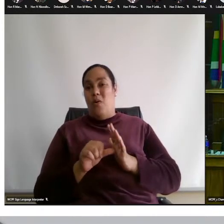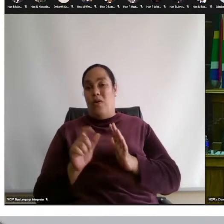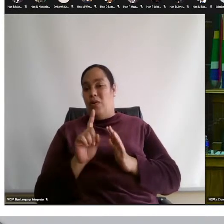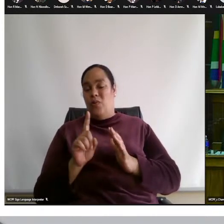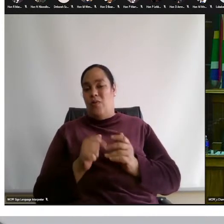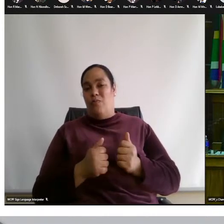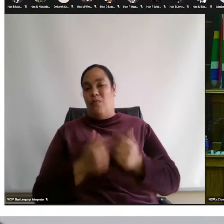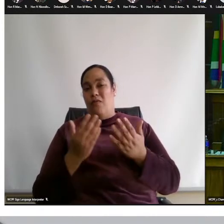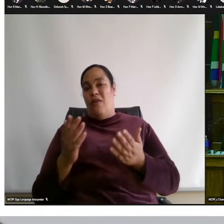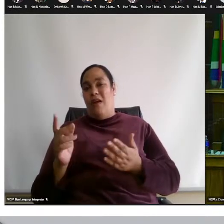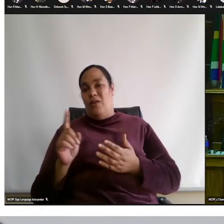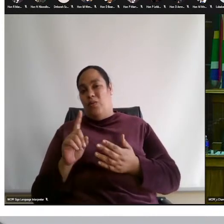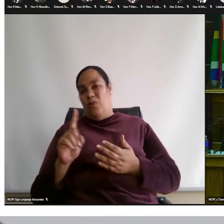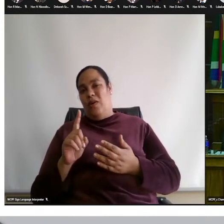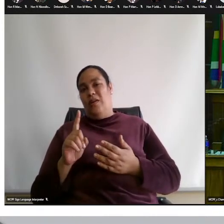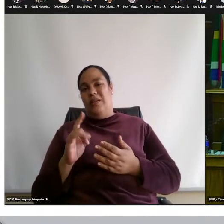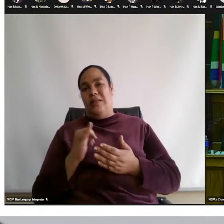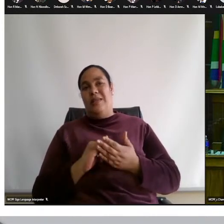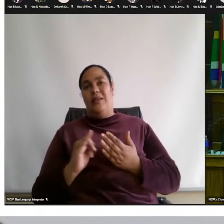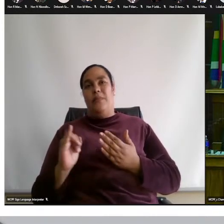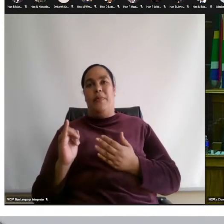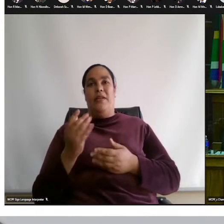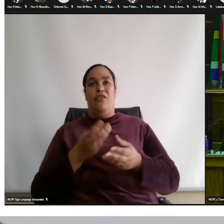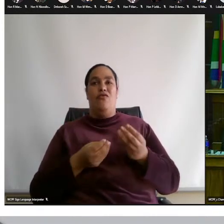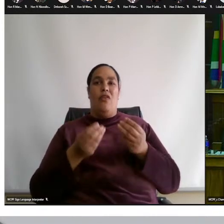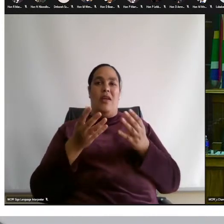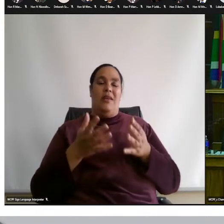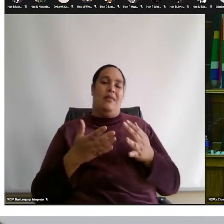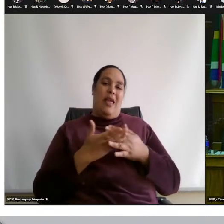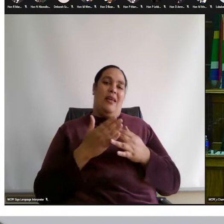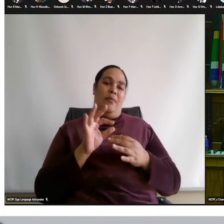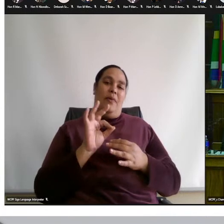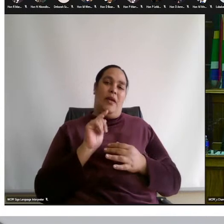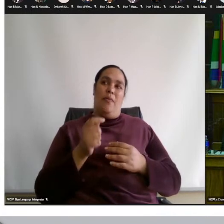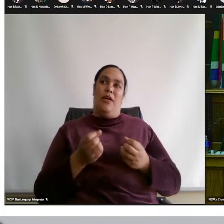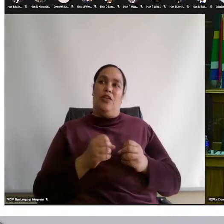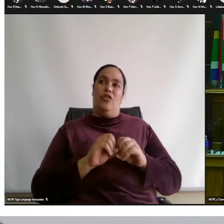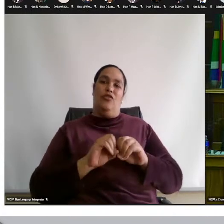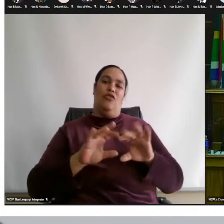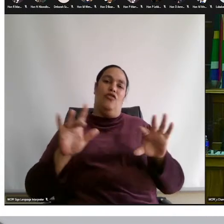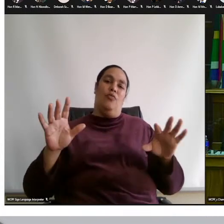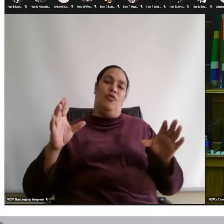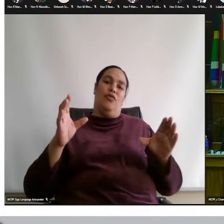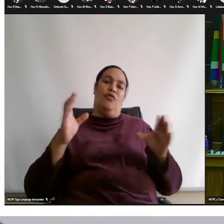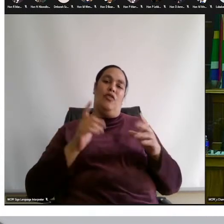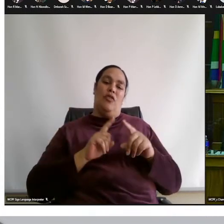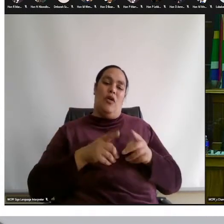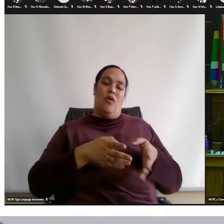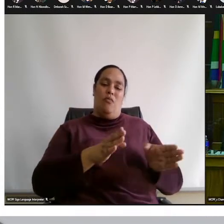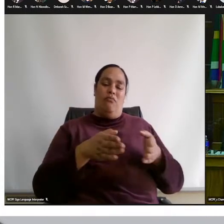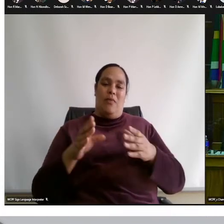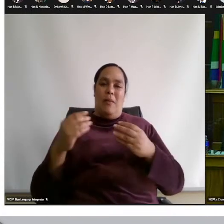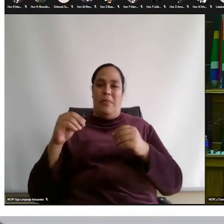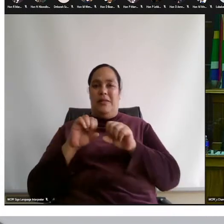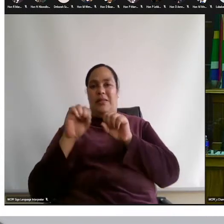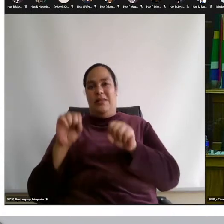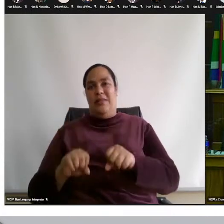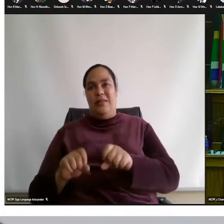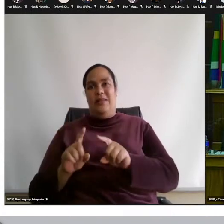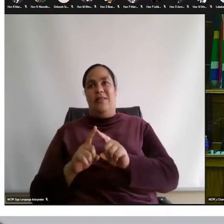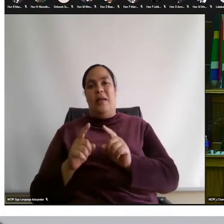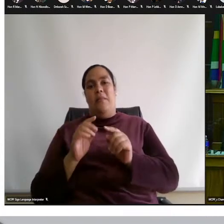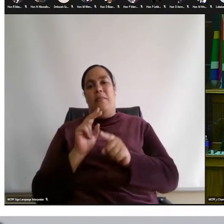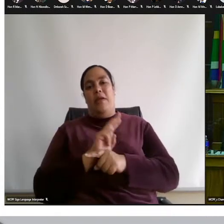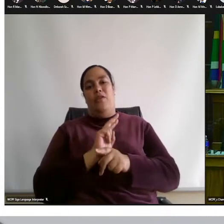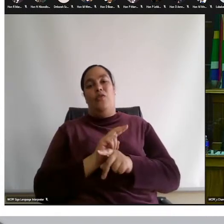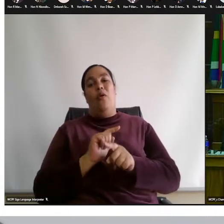provides independent traders access to Pick and Pay's distribution channel, business systems, and management mentorship. But the